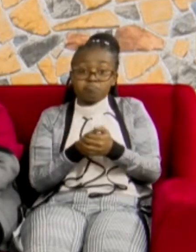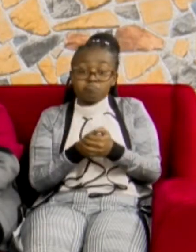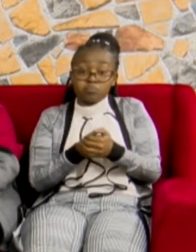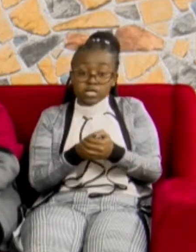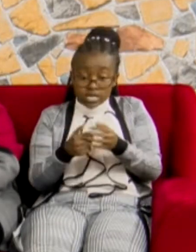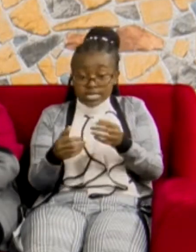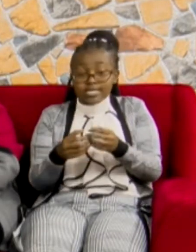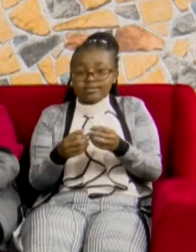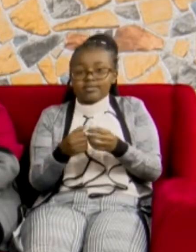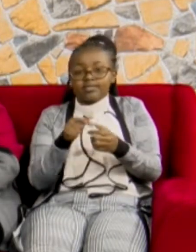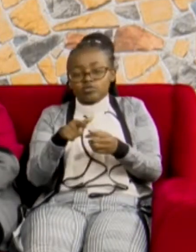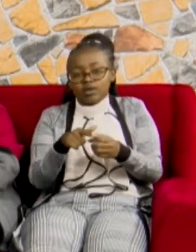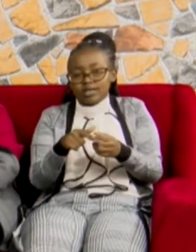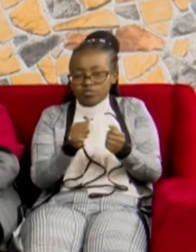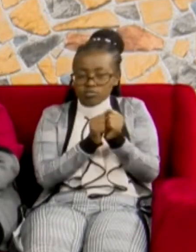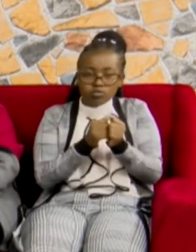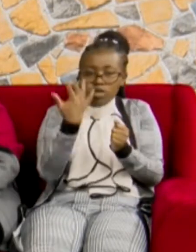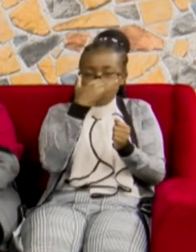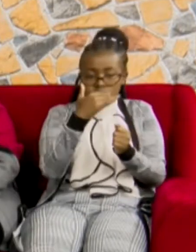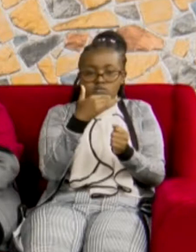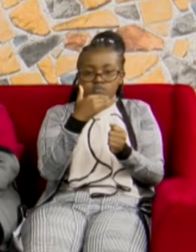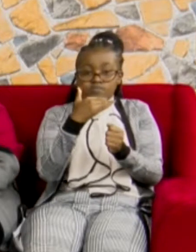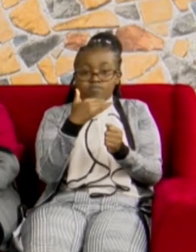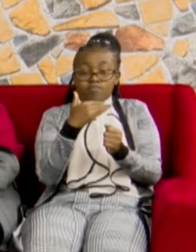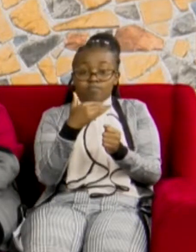it's associated with autism spectrum disorder. And